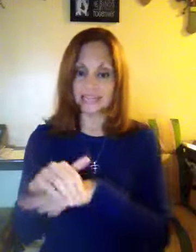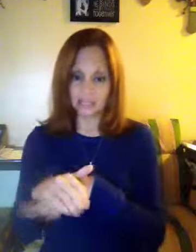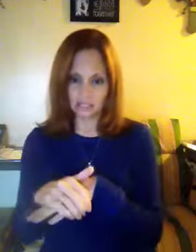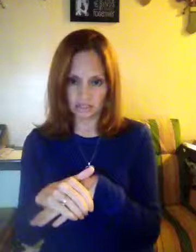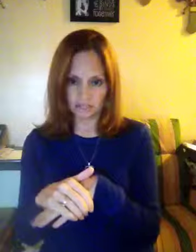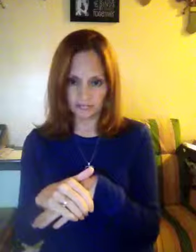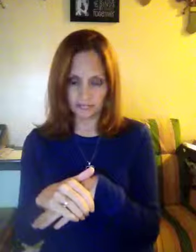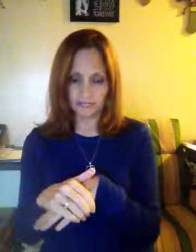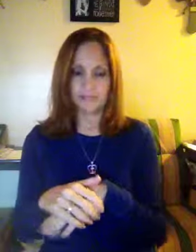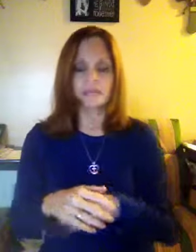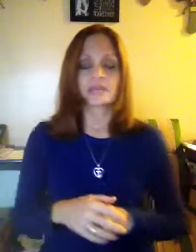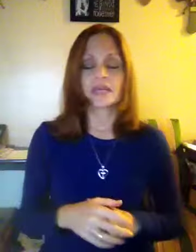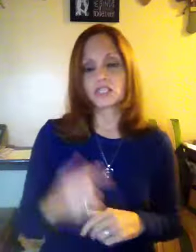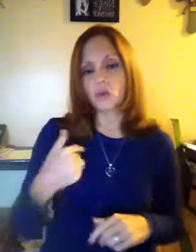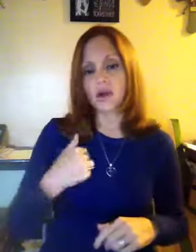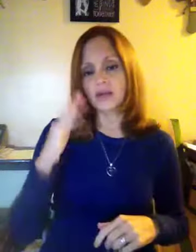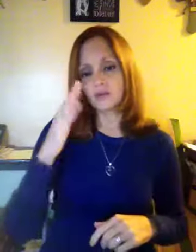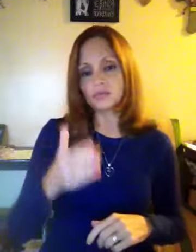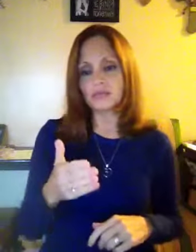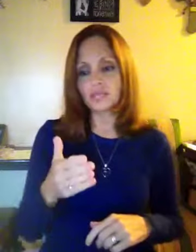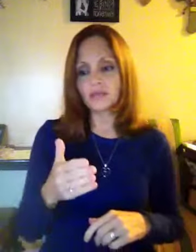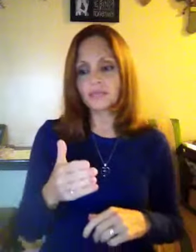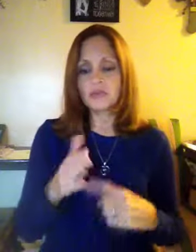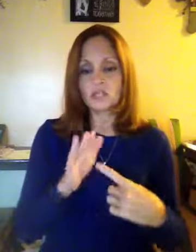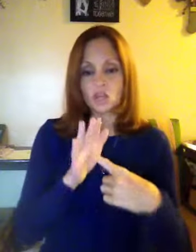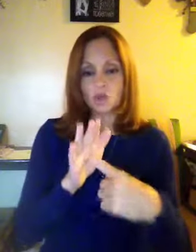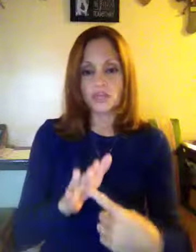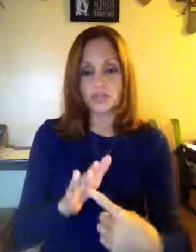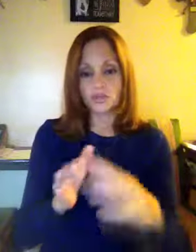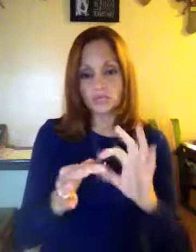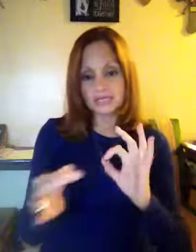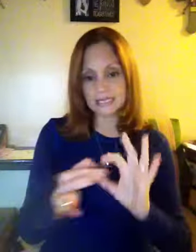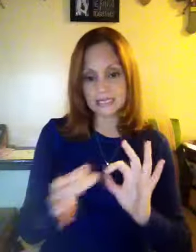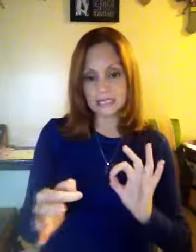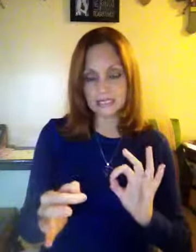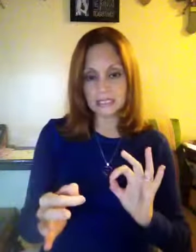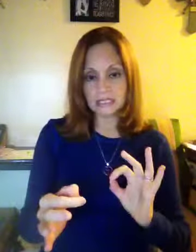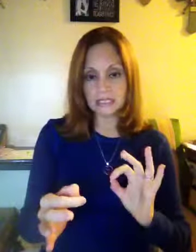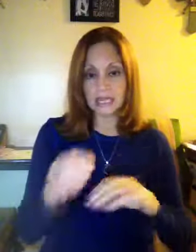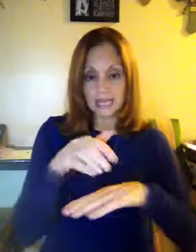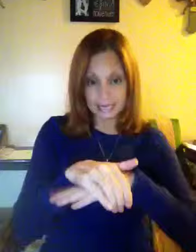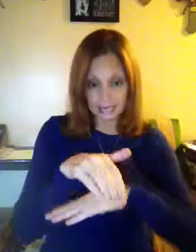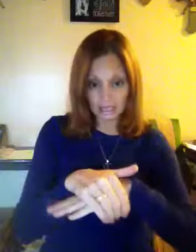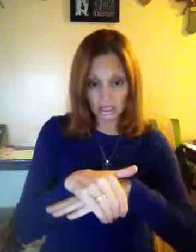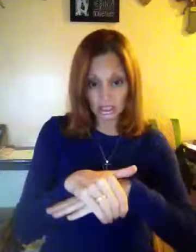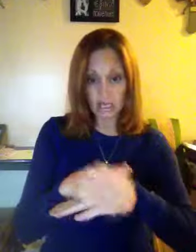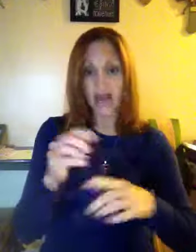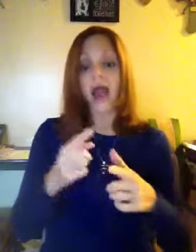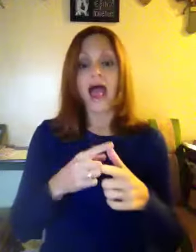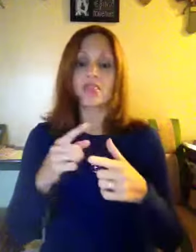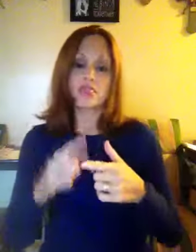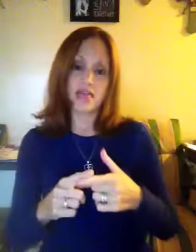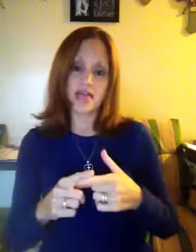English. Okay, so I will be showing you the sentence in English and then